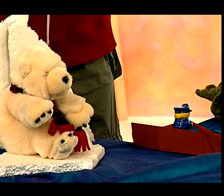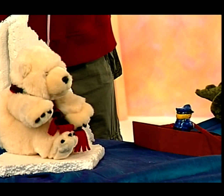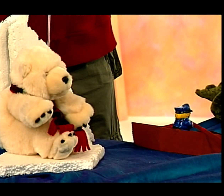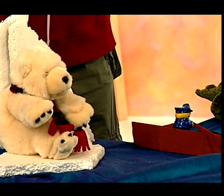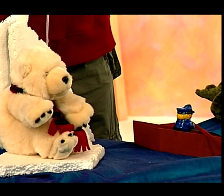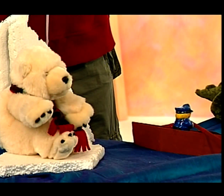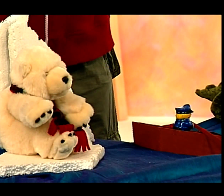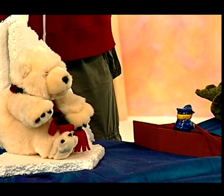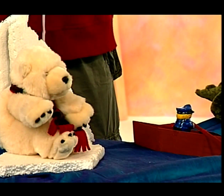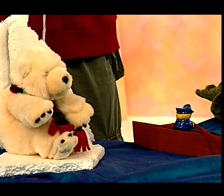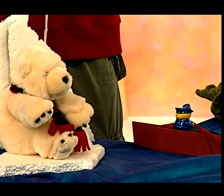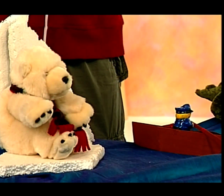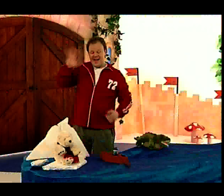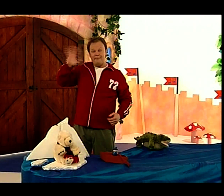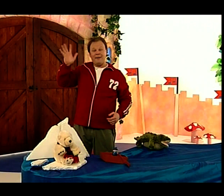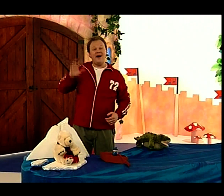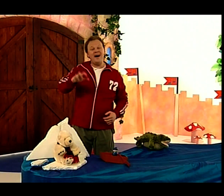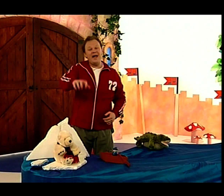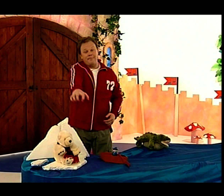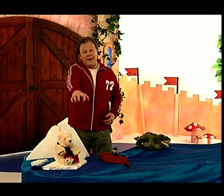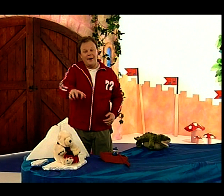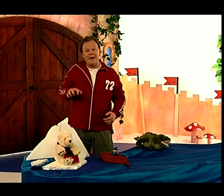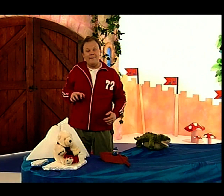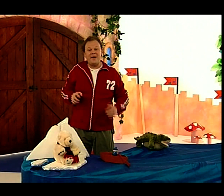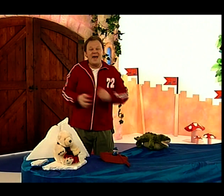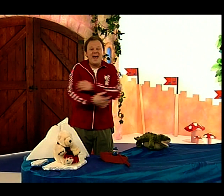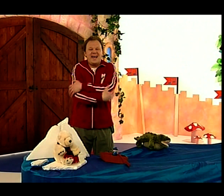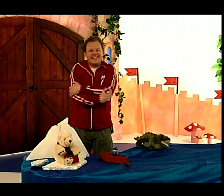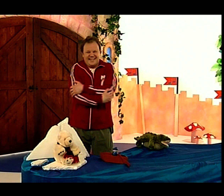shiver. Bye-bye, polar bear.